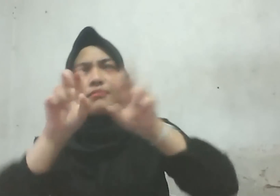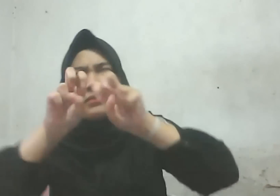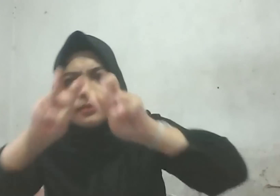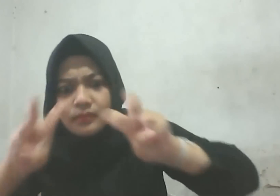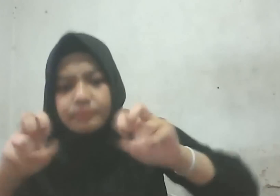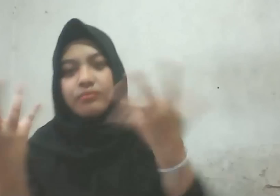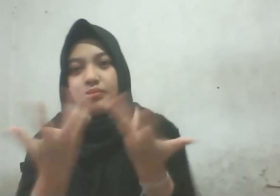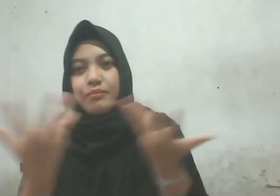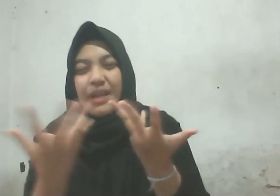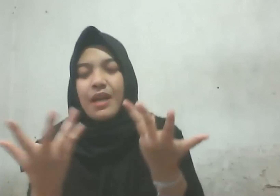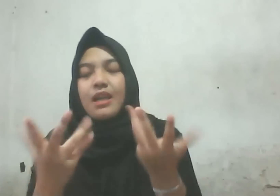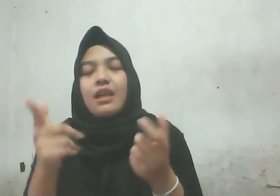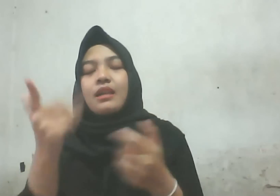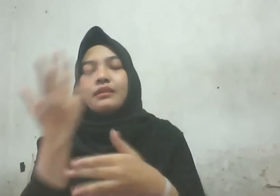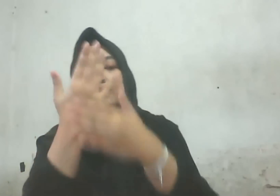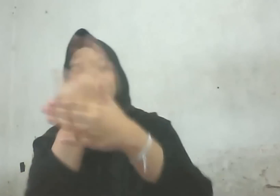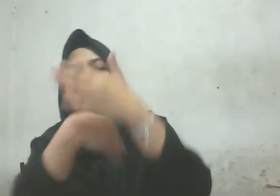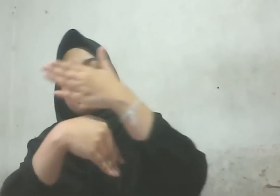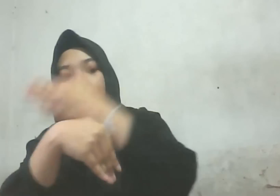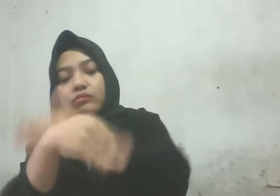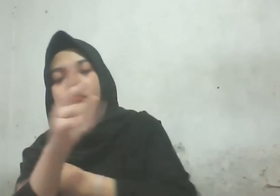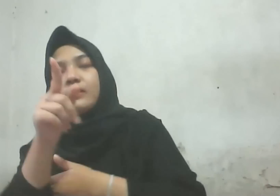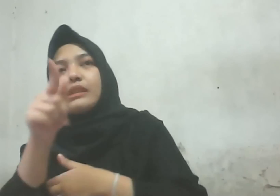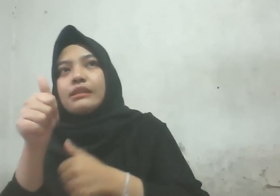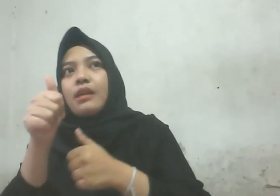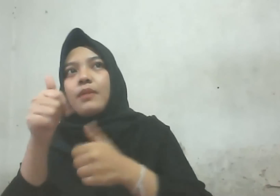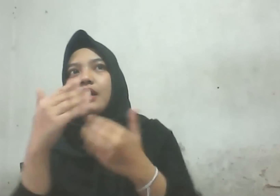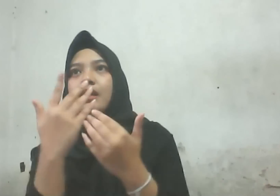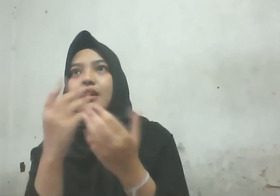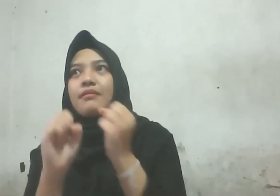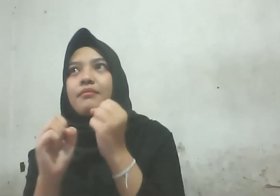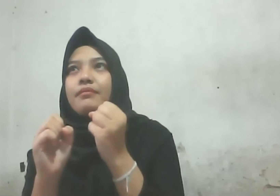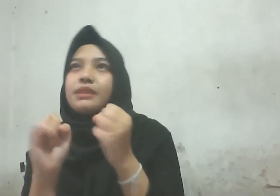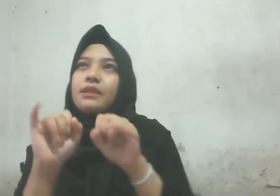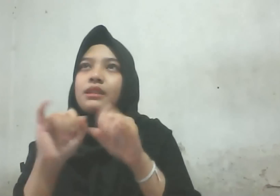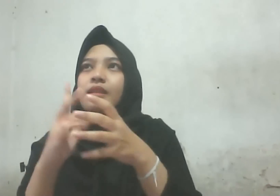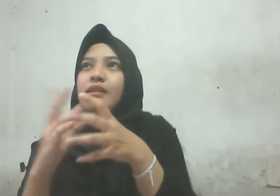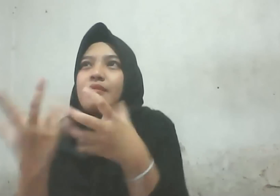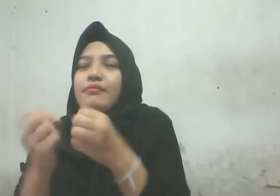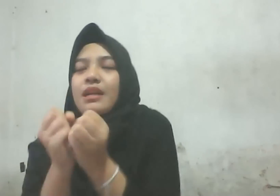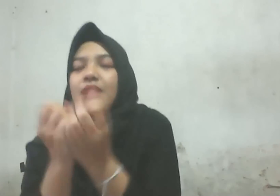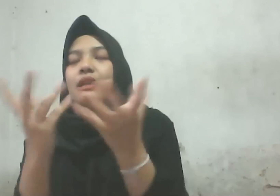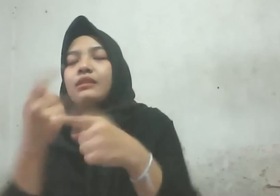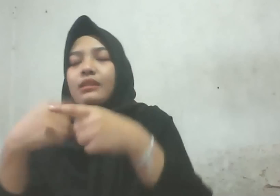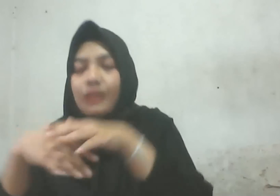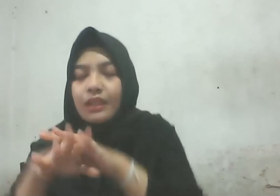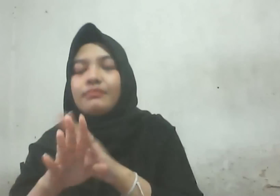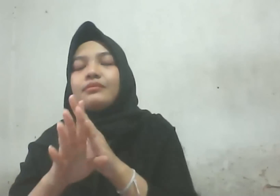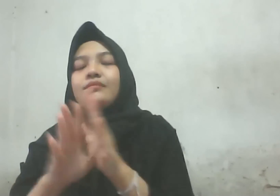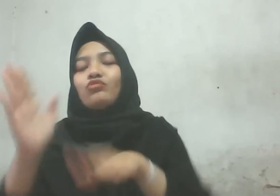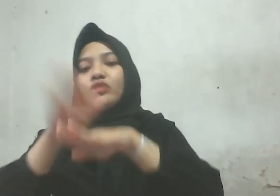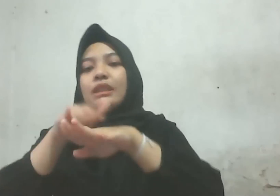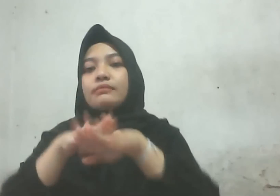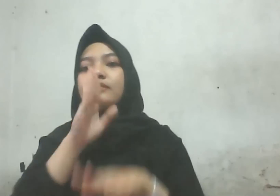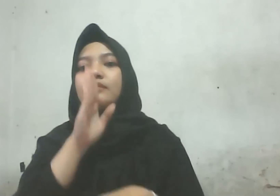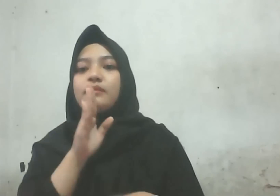is perceived in Japanese society. So we are lacking perspective of other Indonesian culture. So is it good? It's